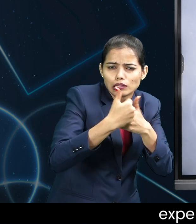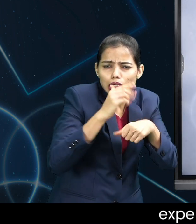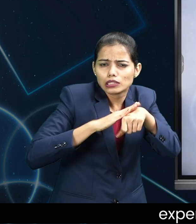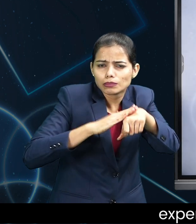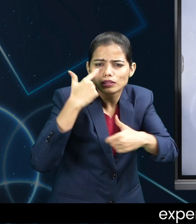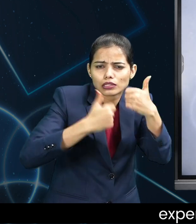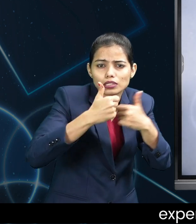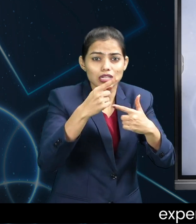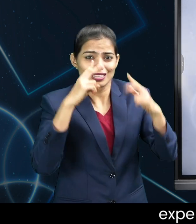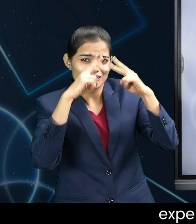interviews, and sampling.